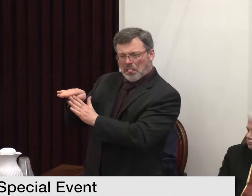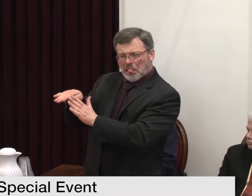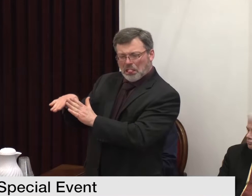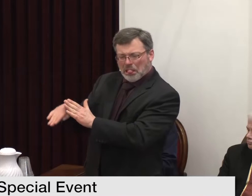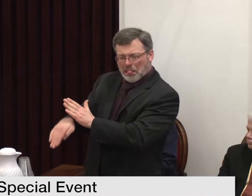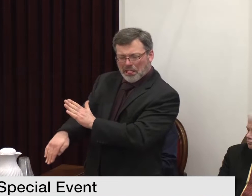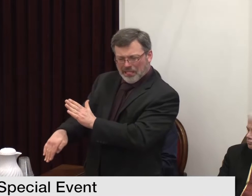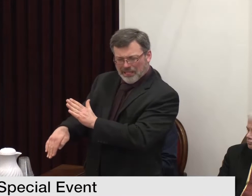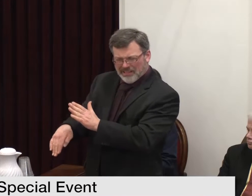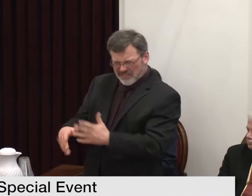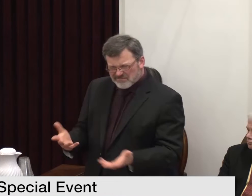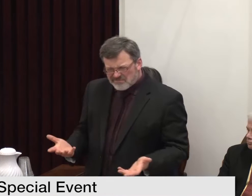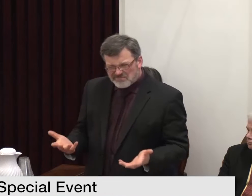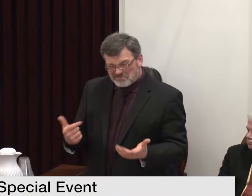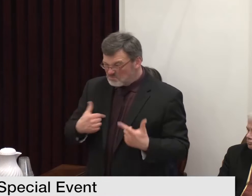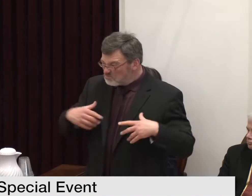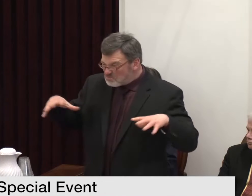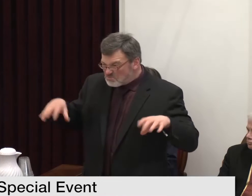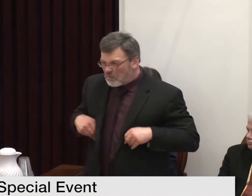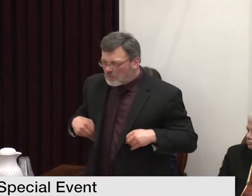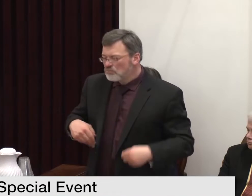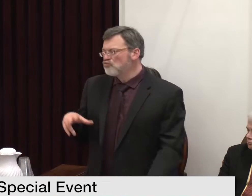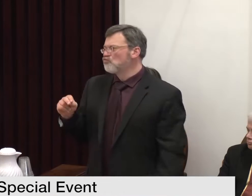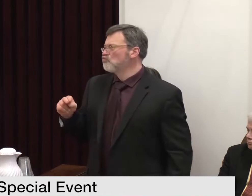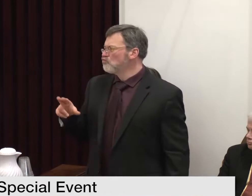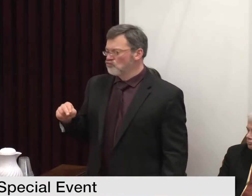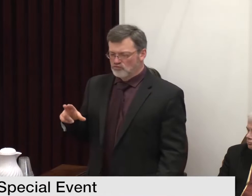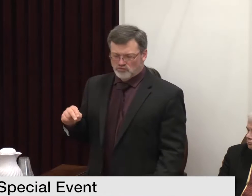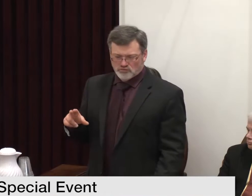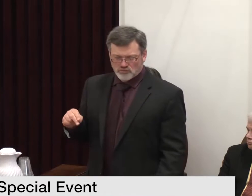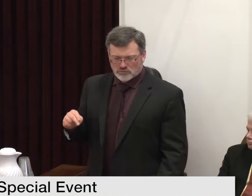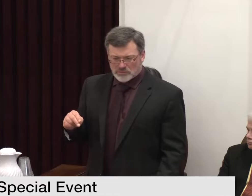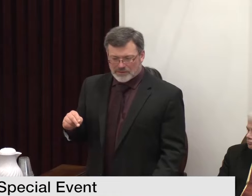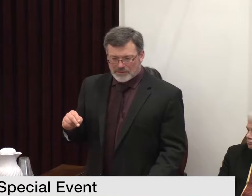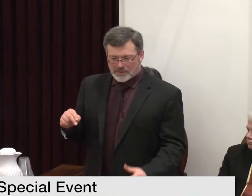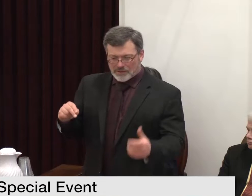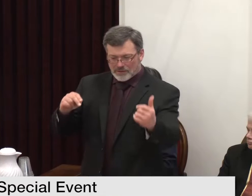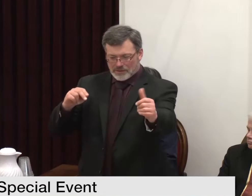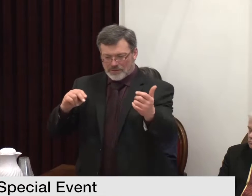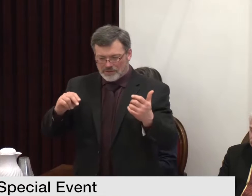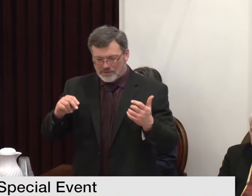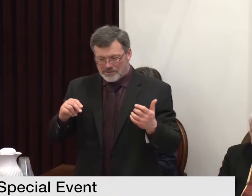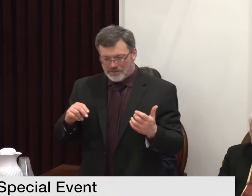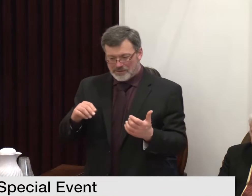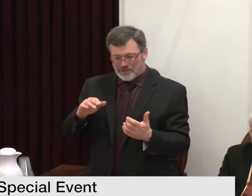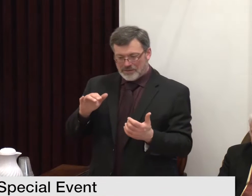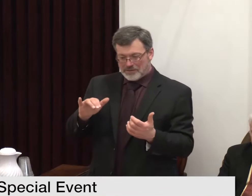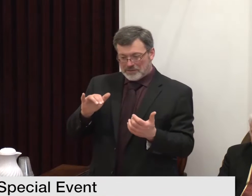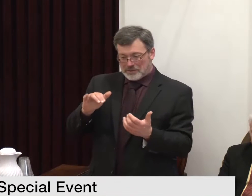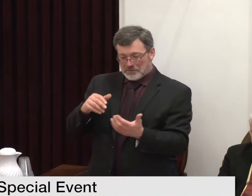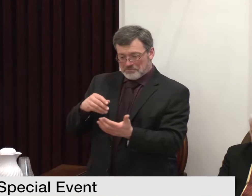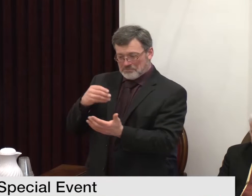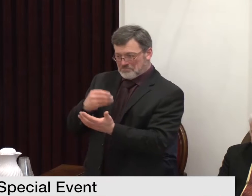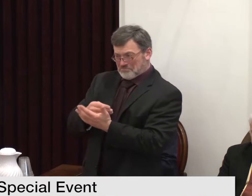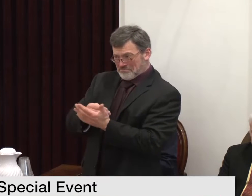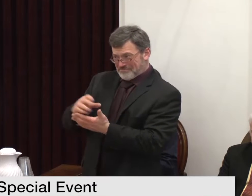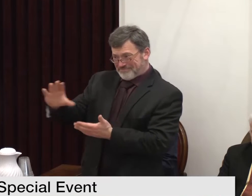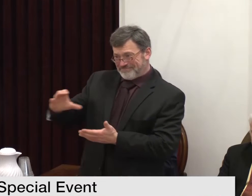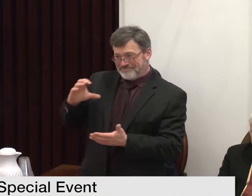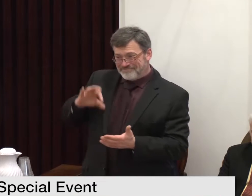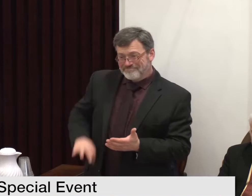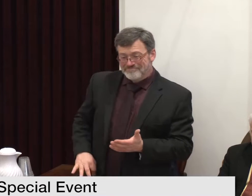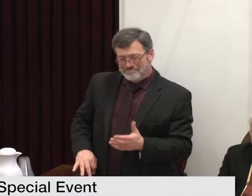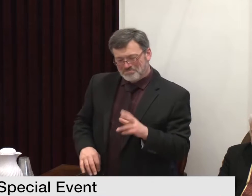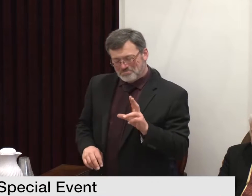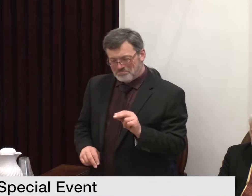honest. It's not something we can simply buy down or take from another pocket, because getting it to